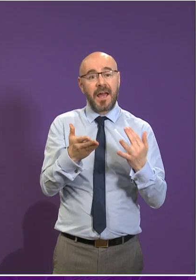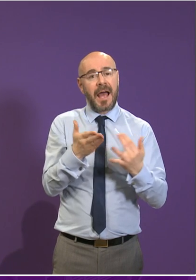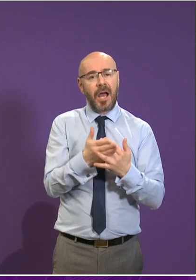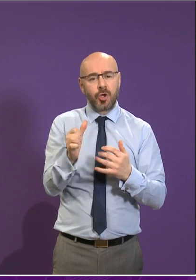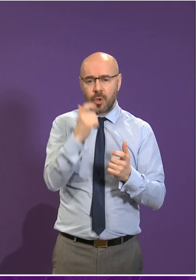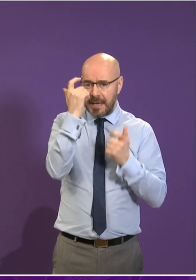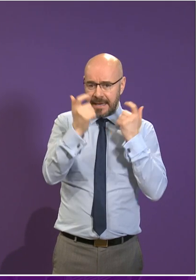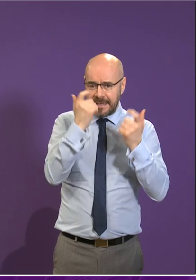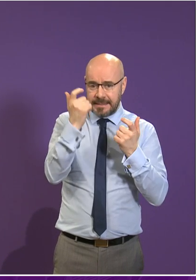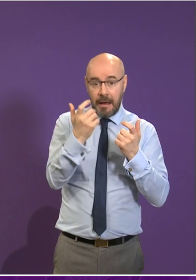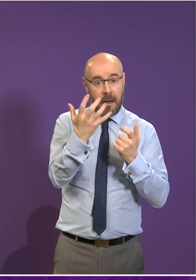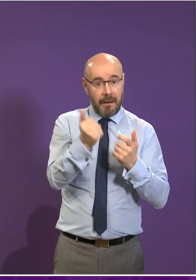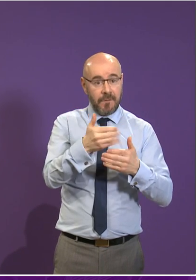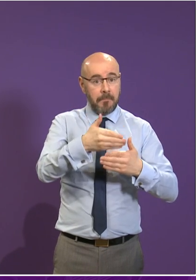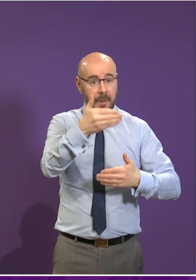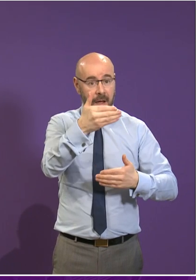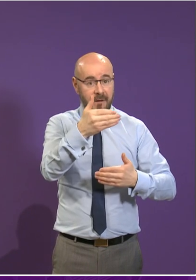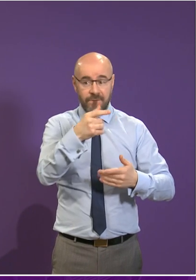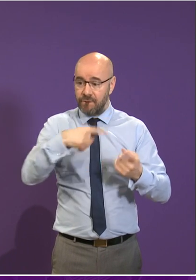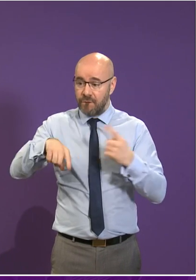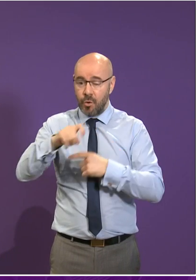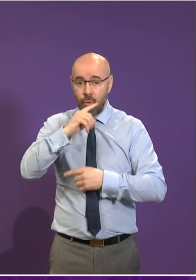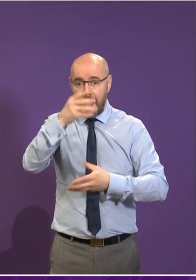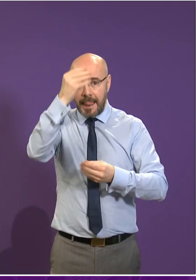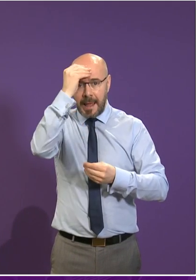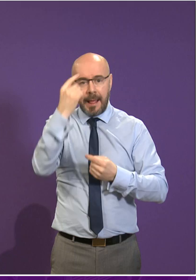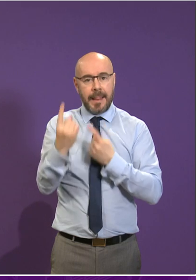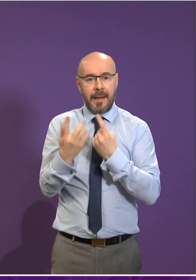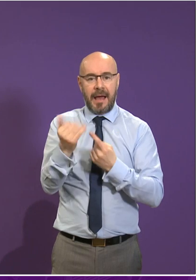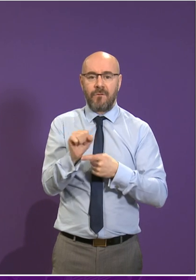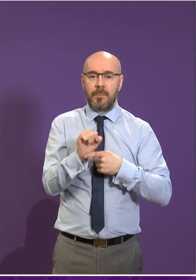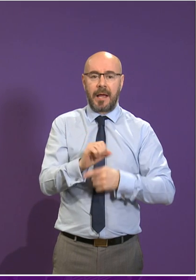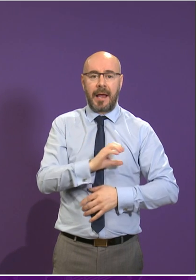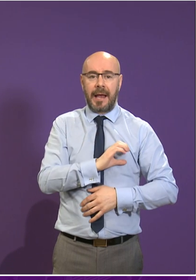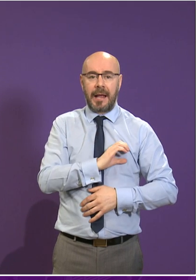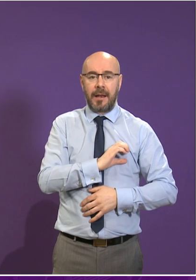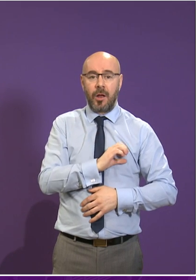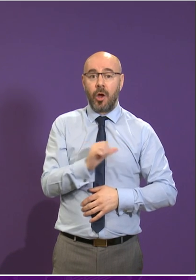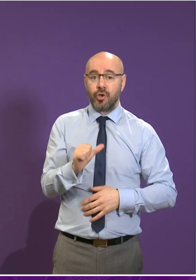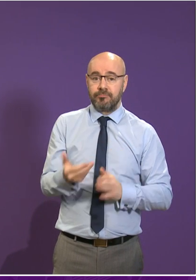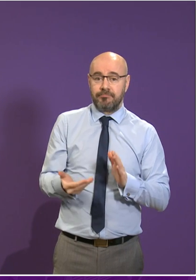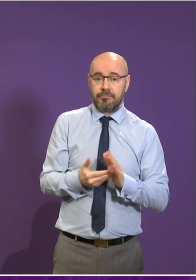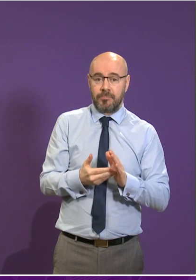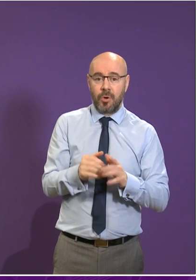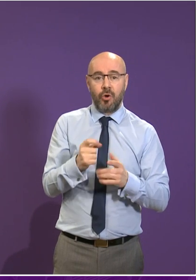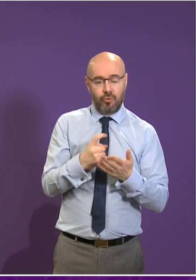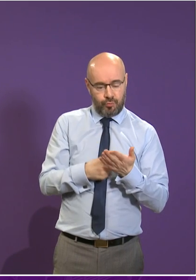whether there are further barriers for learners with protected characteristics and to make any necessary recommendations to